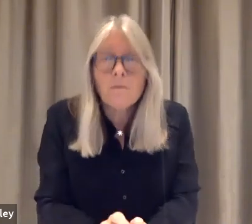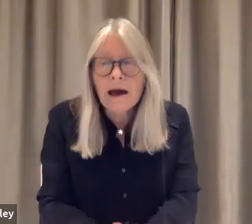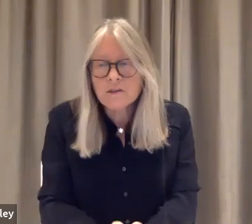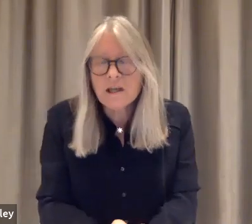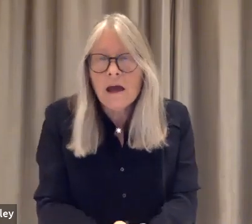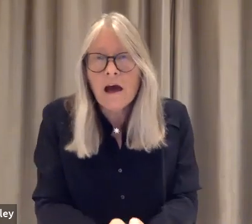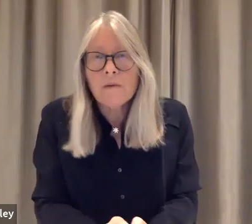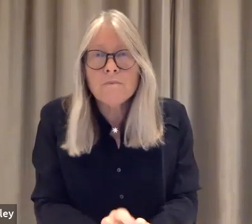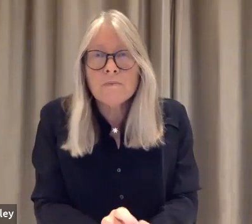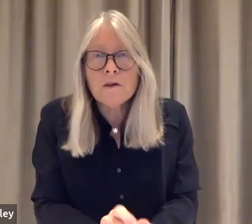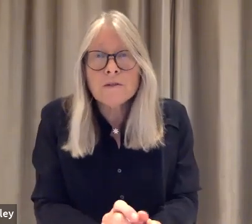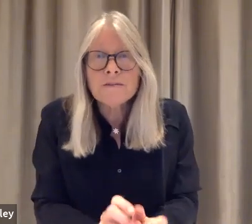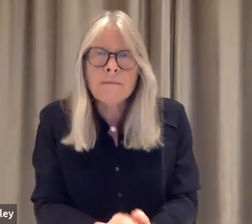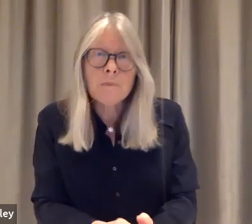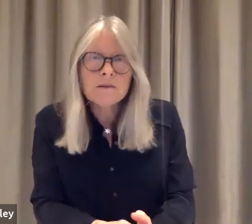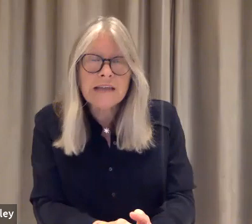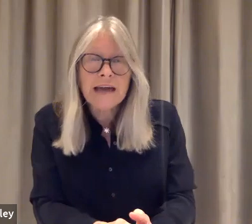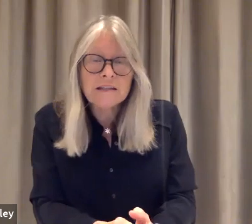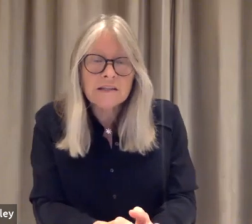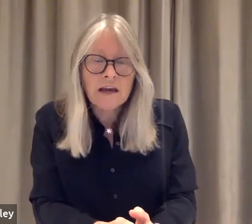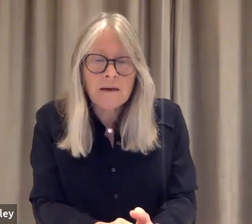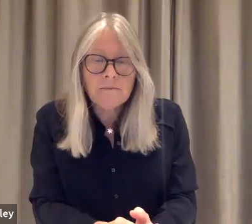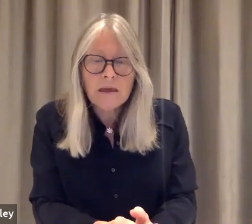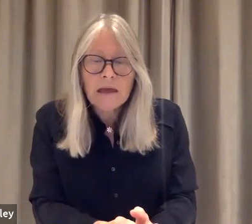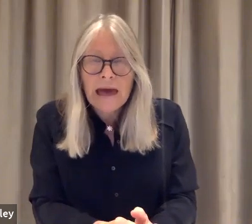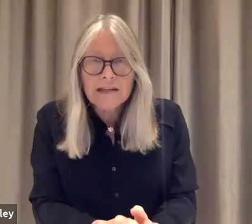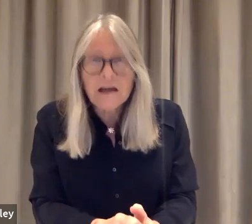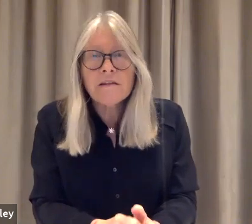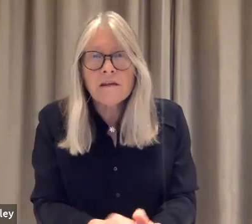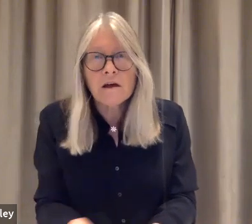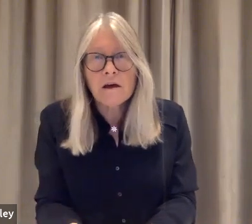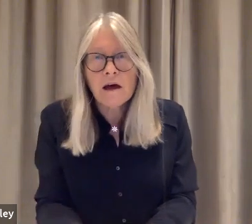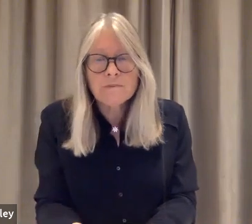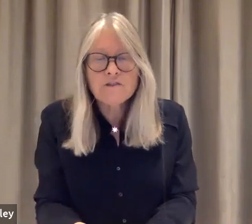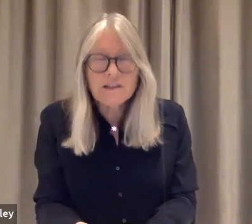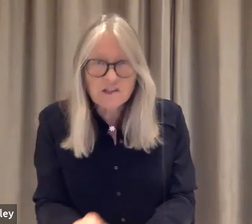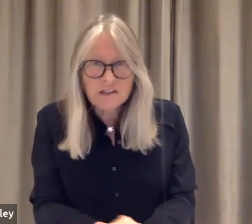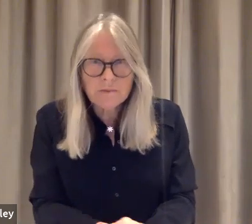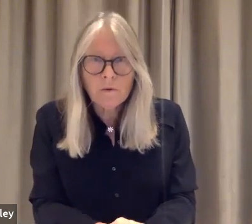about the use of symbols and other strategies to support